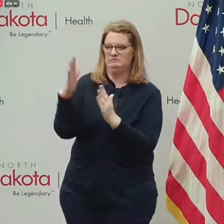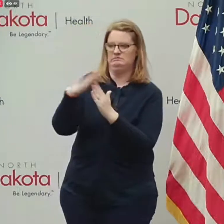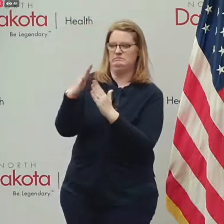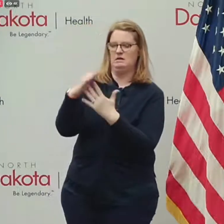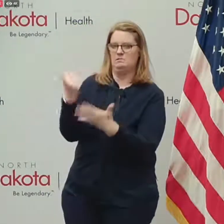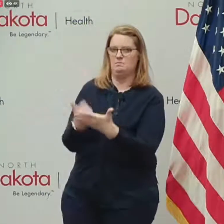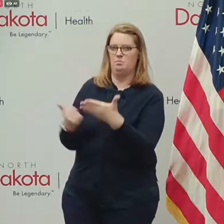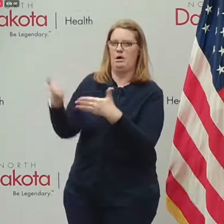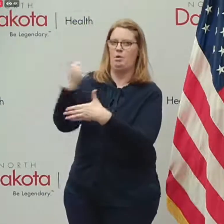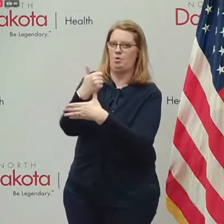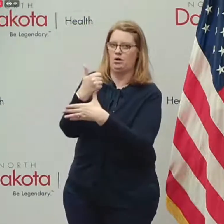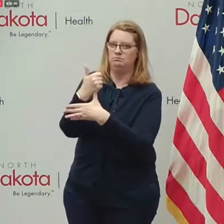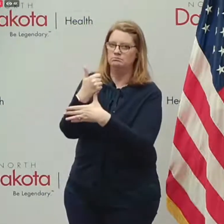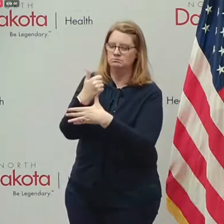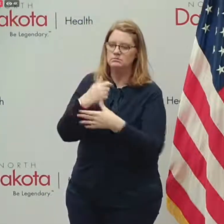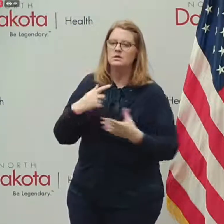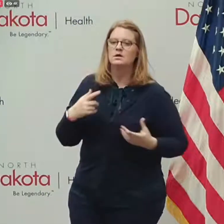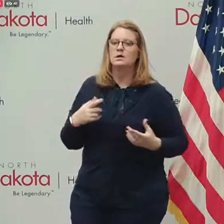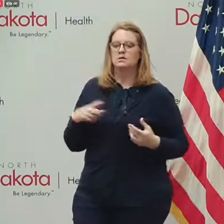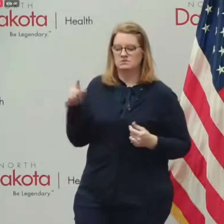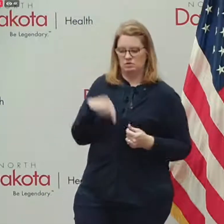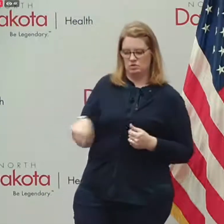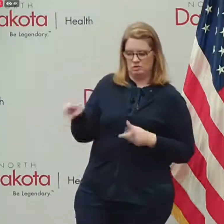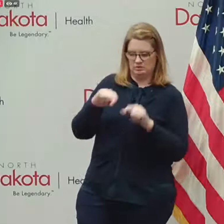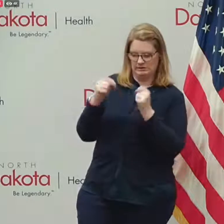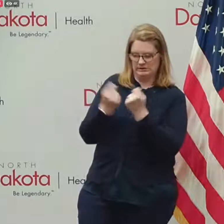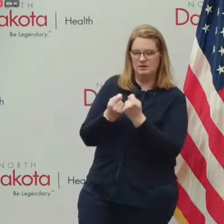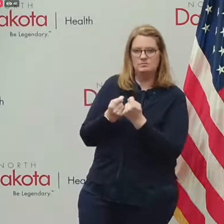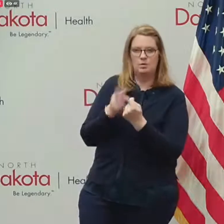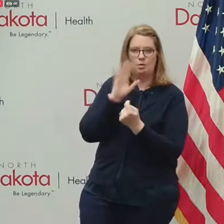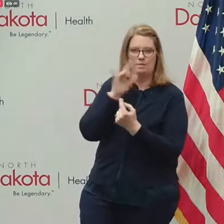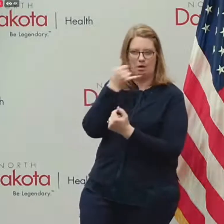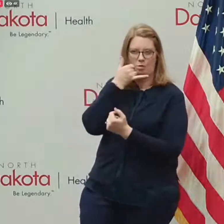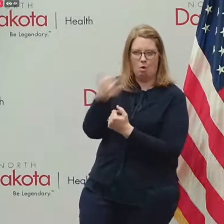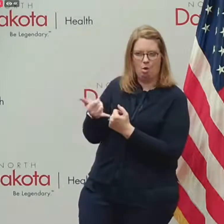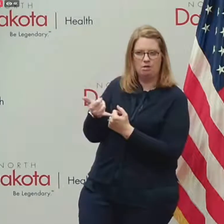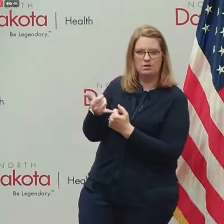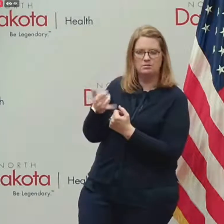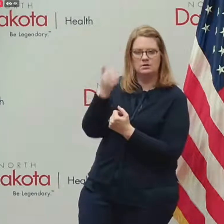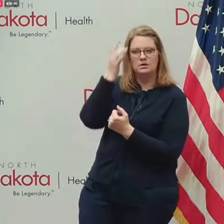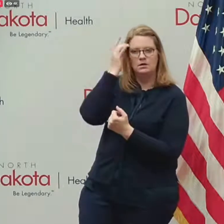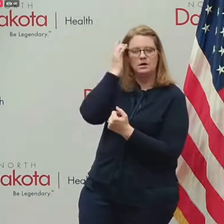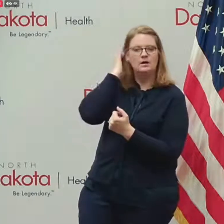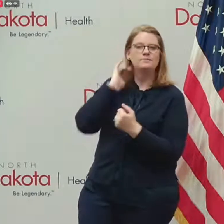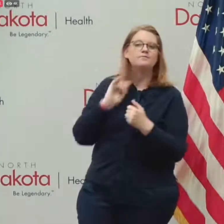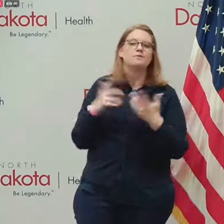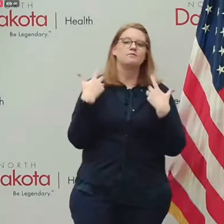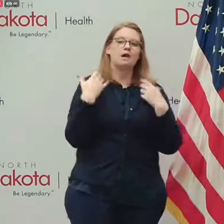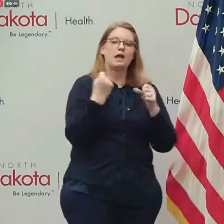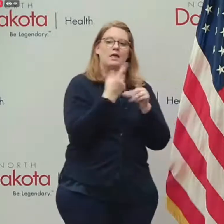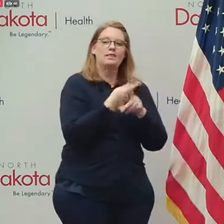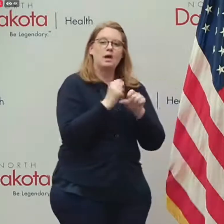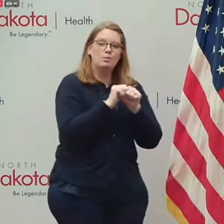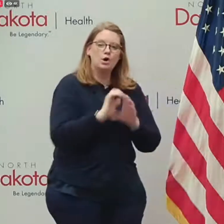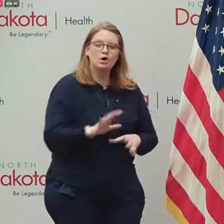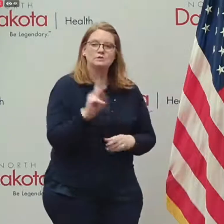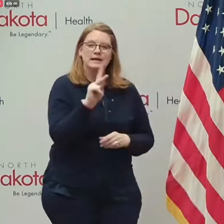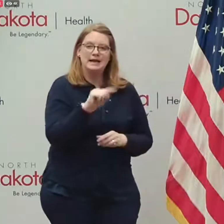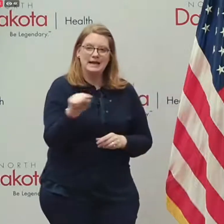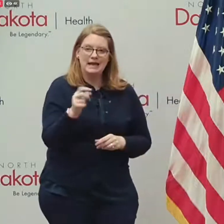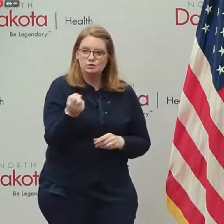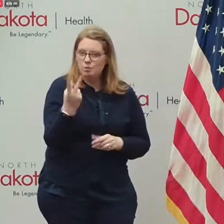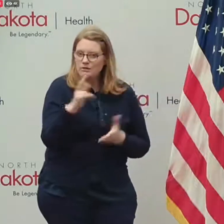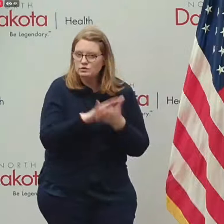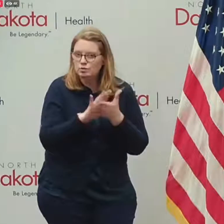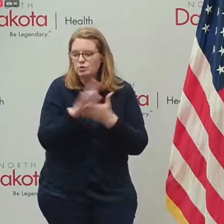in place will continue working, doing in-person contact tracing, again, for healthcare workers. K-12